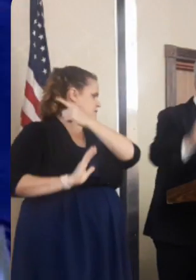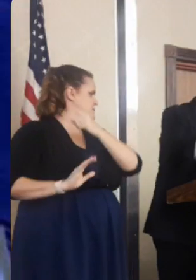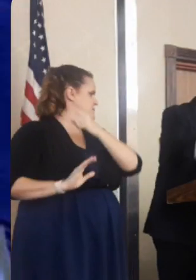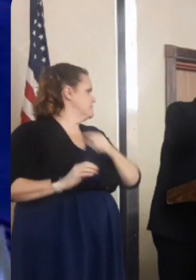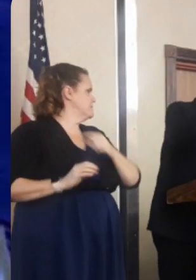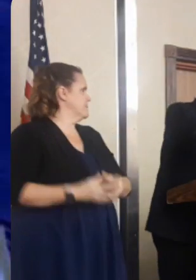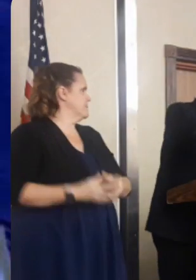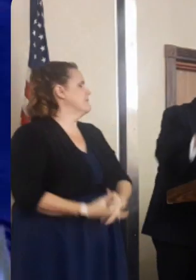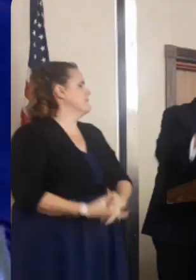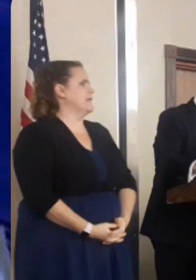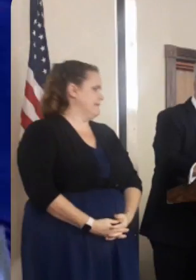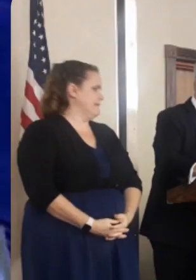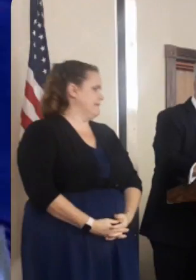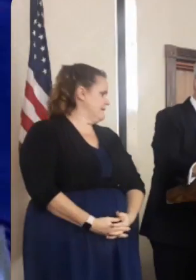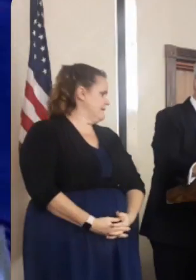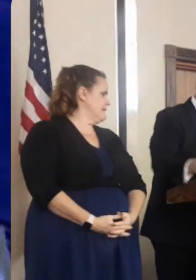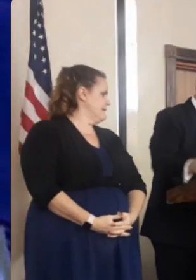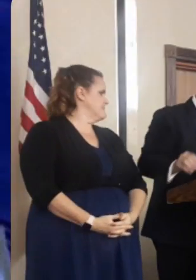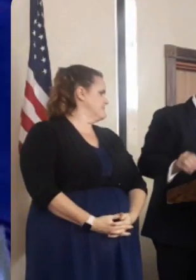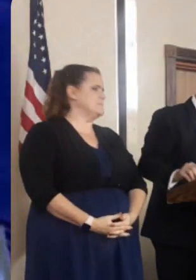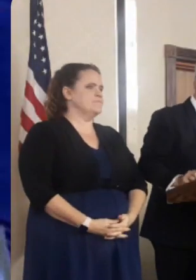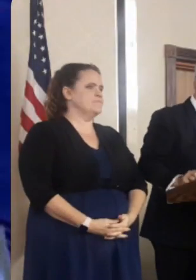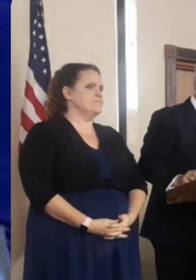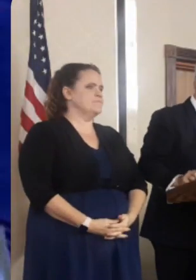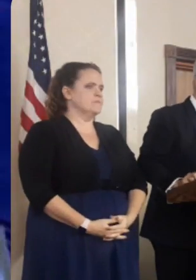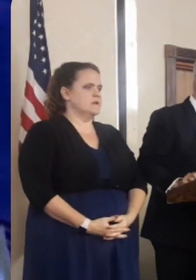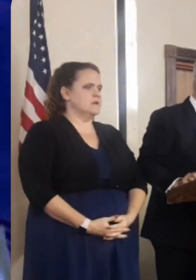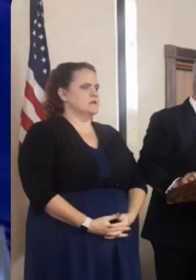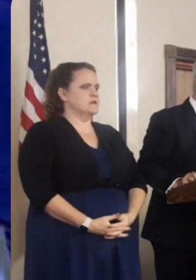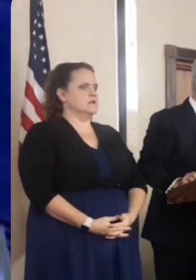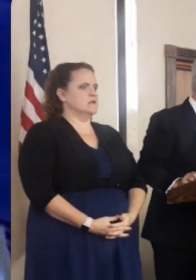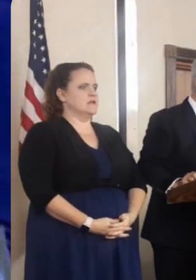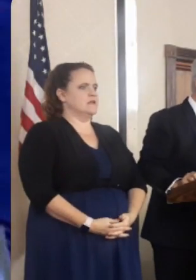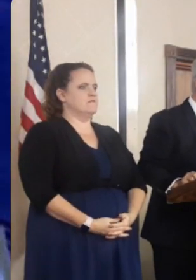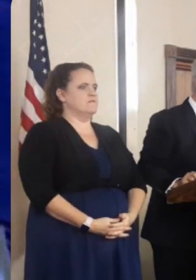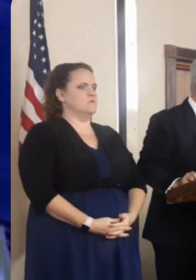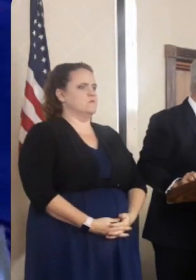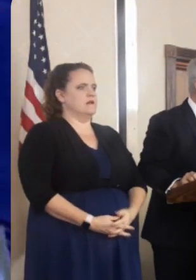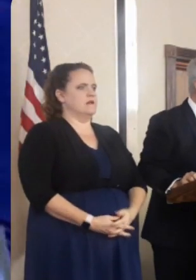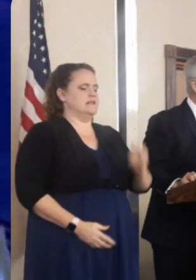now. Thank you very much, Ms. Odenwald. That's very kind and generous of you.